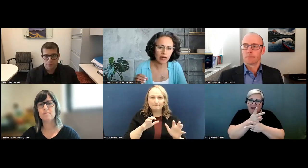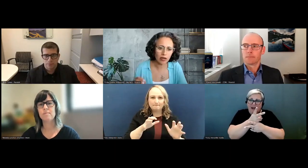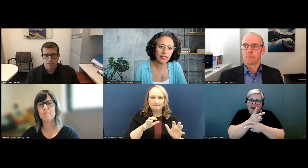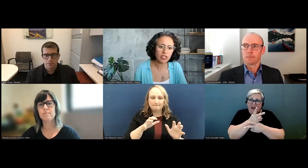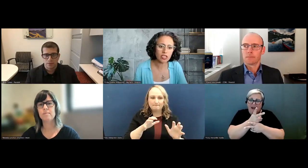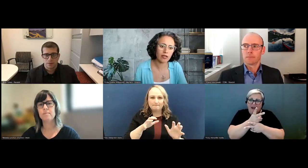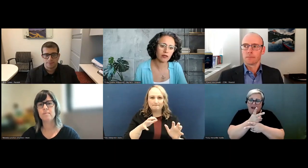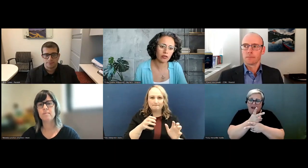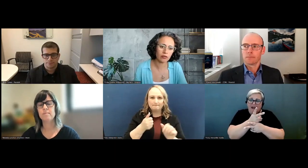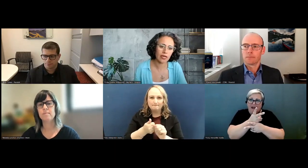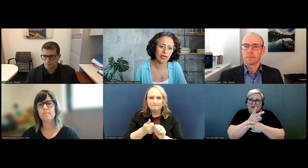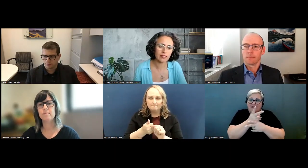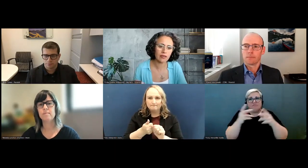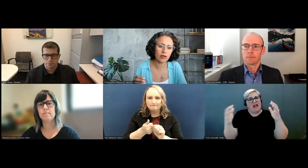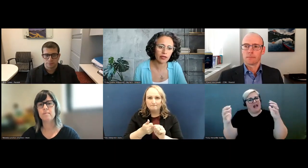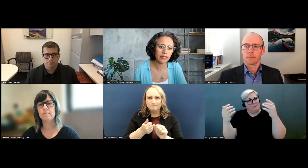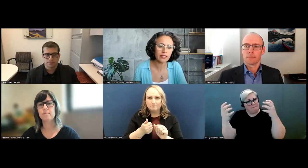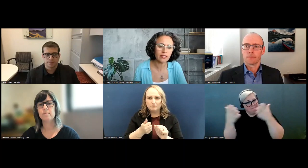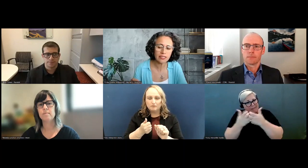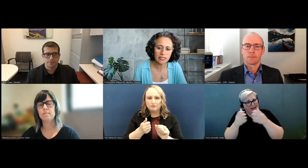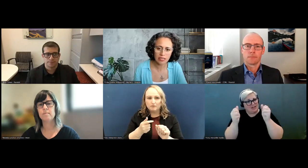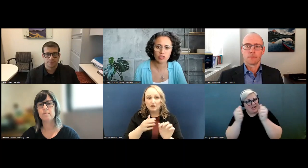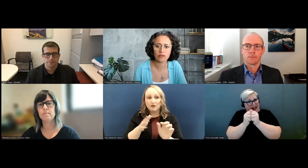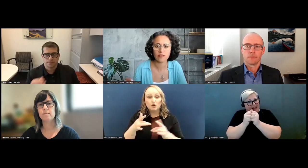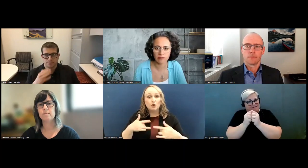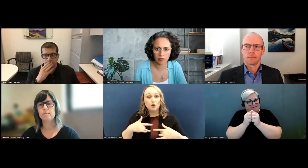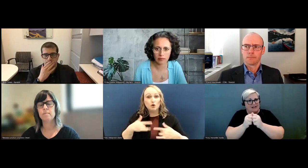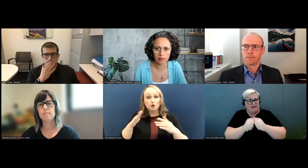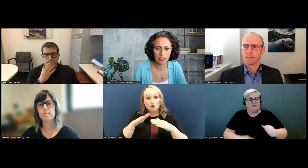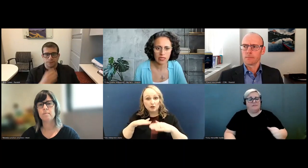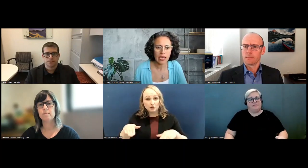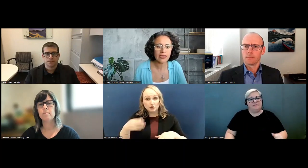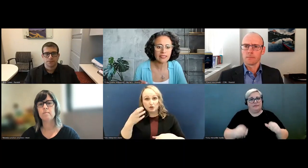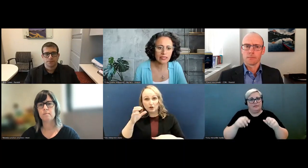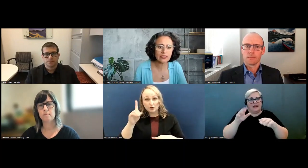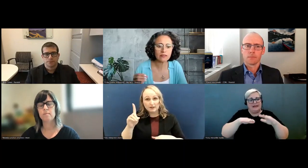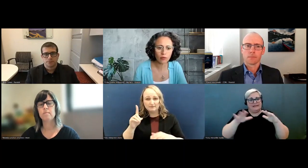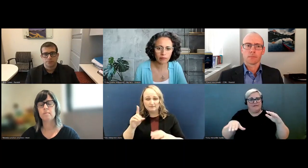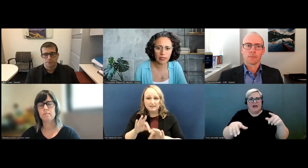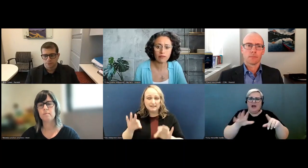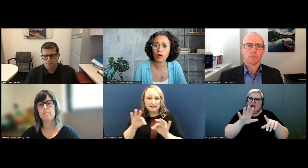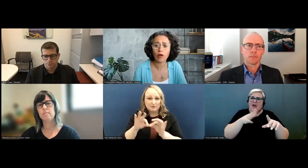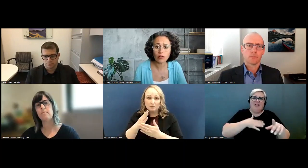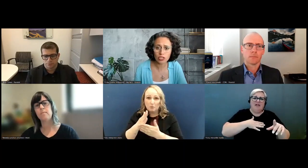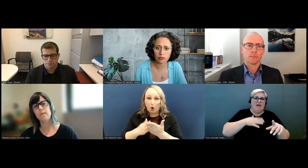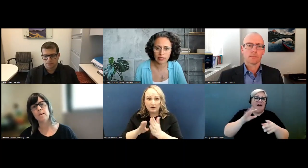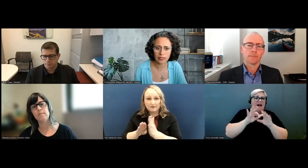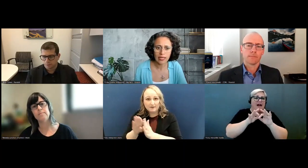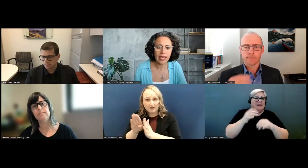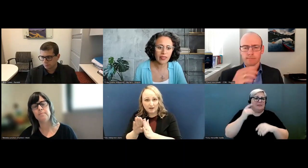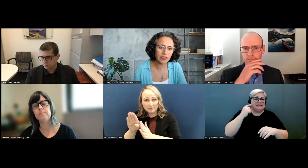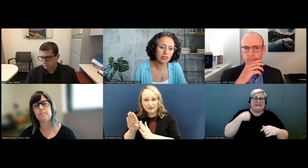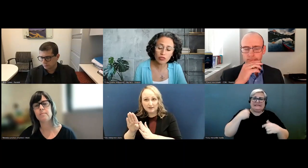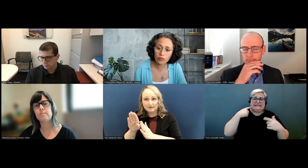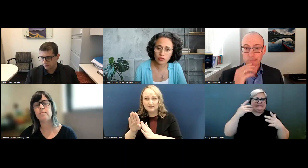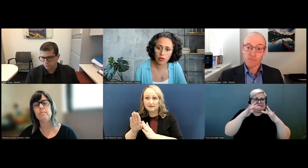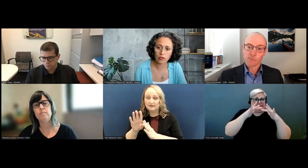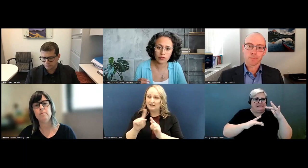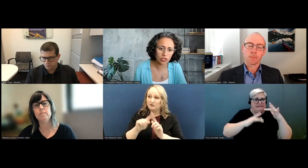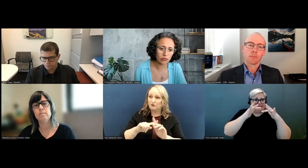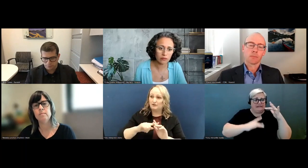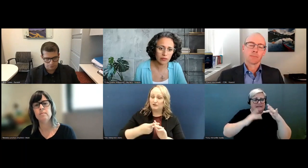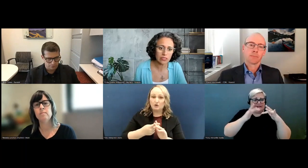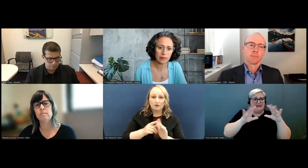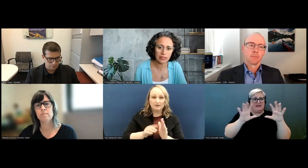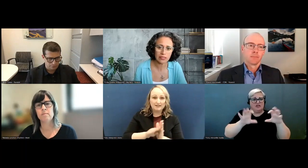not lose sight of that. Early childhood as a critical stage of development, identity forming for all children. And that is true as well